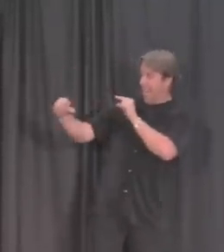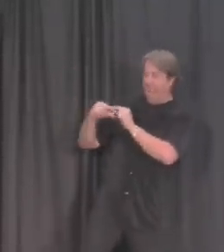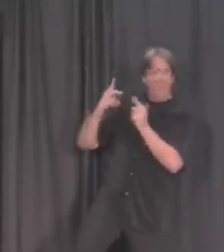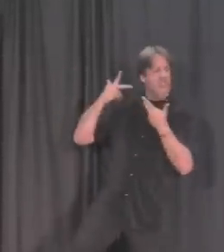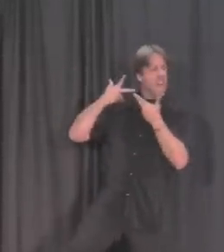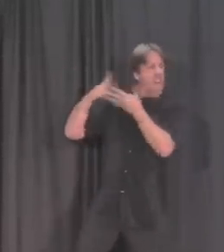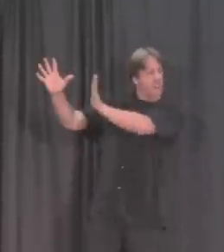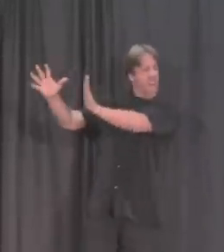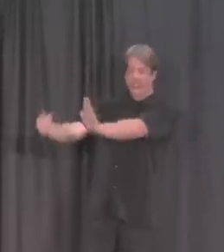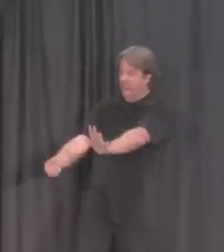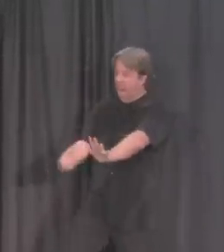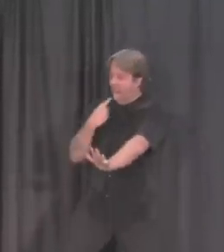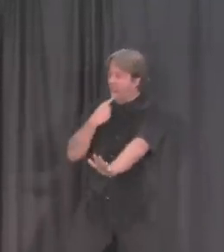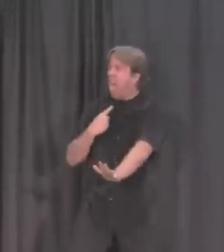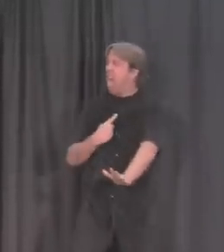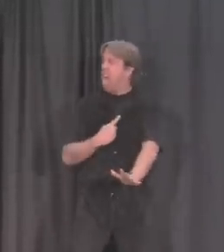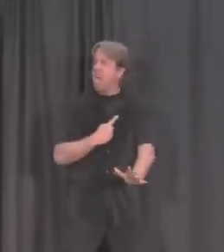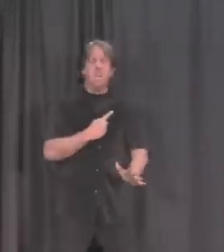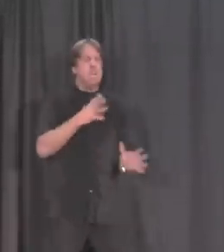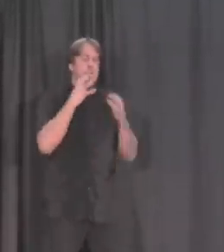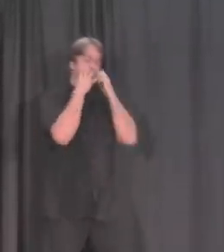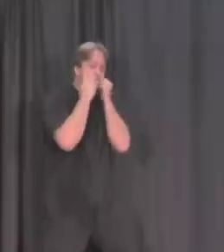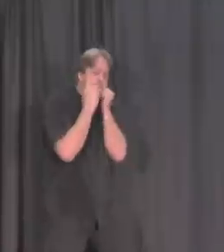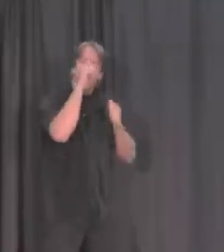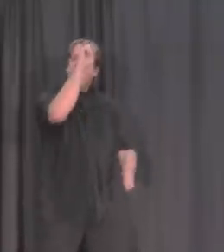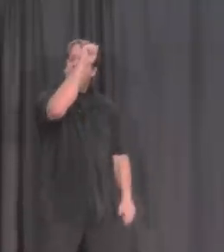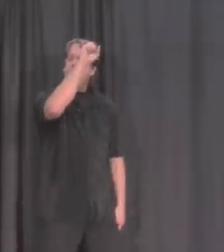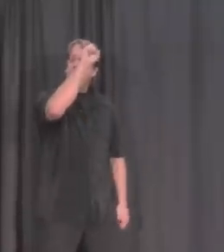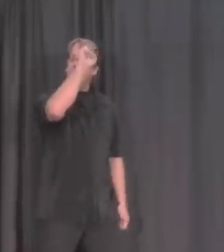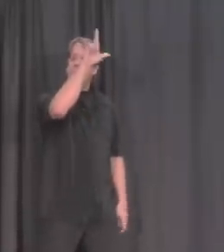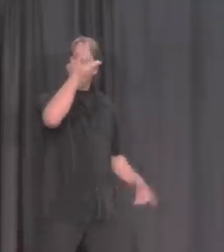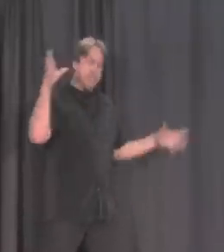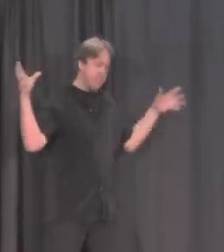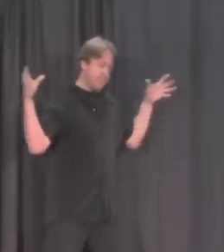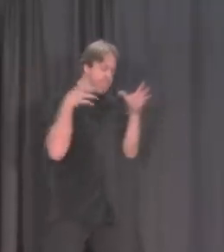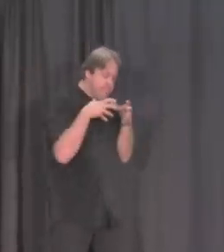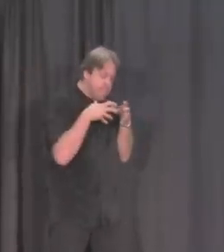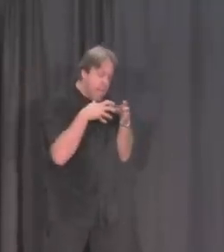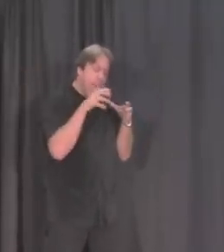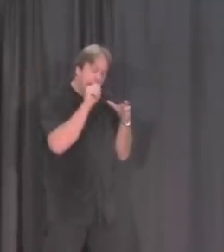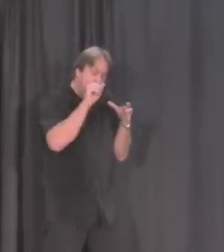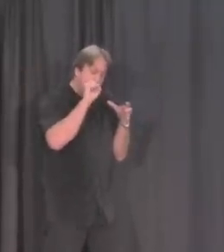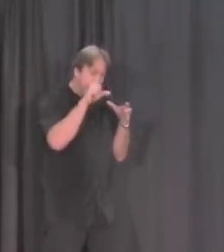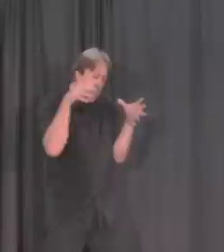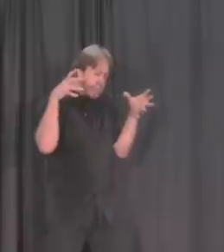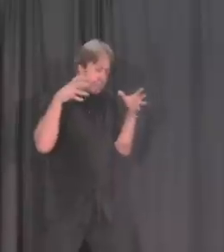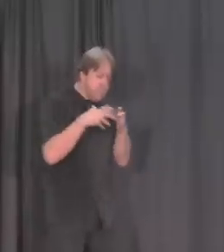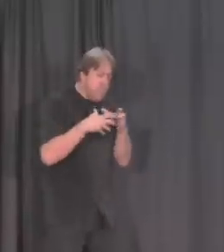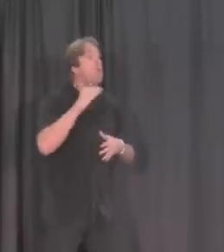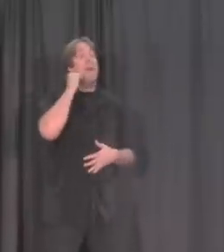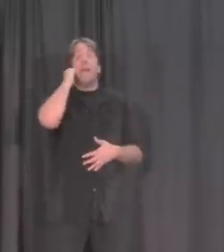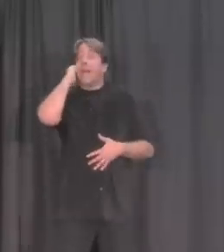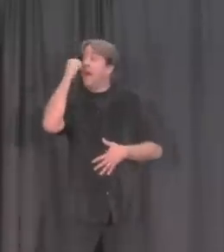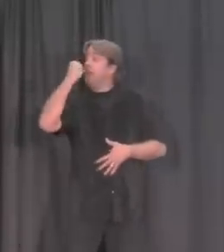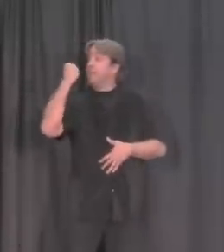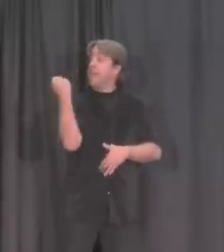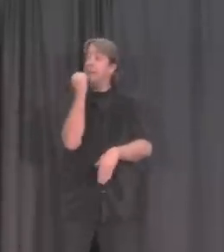what? Signed exact English, tree with a T, red with an R, we're gonna make sure we keep ASL alive. So